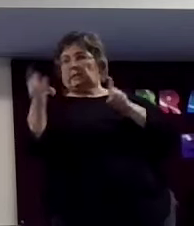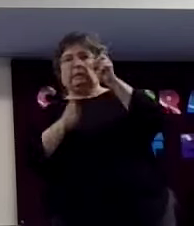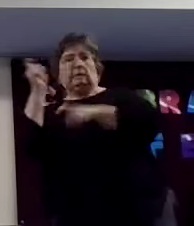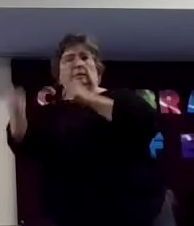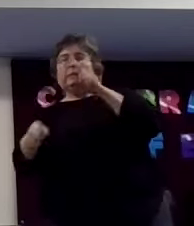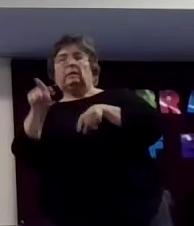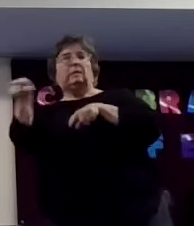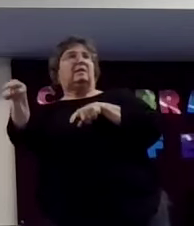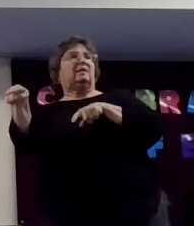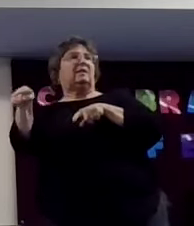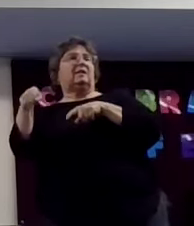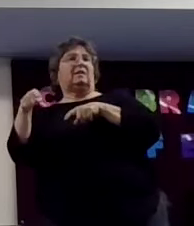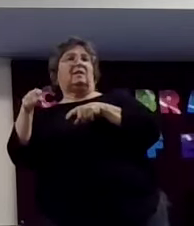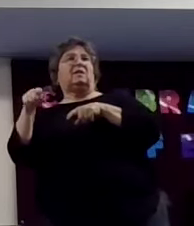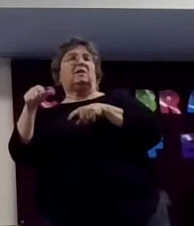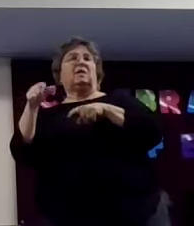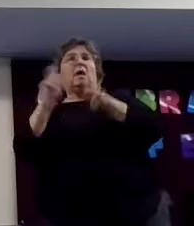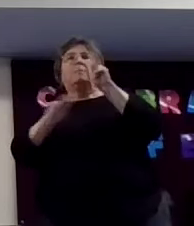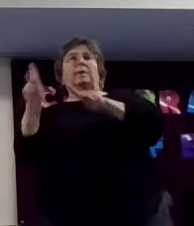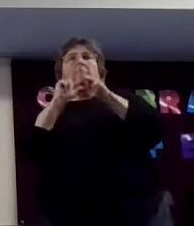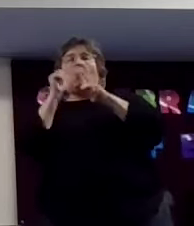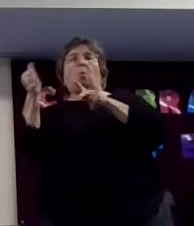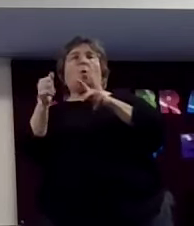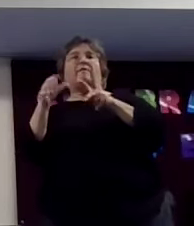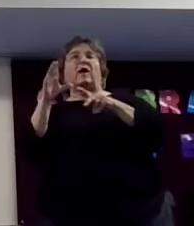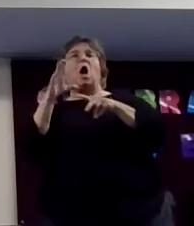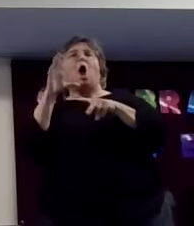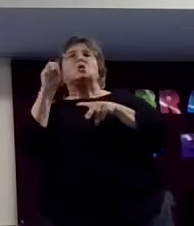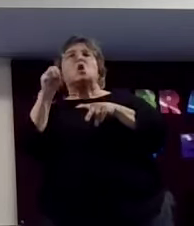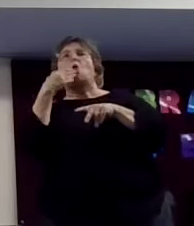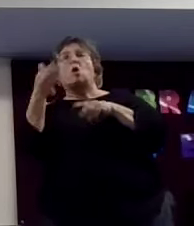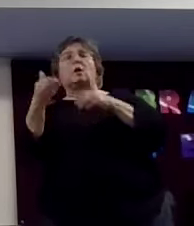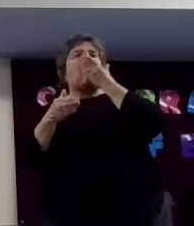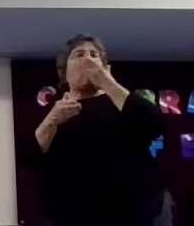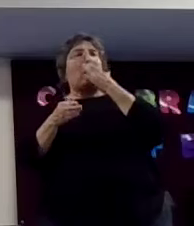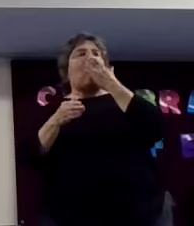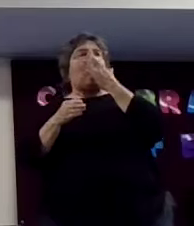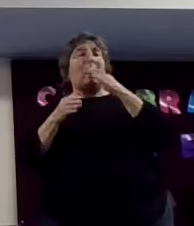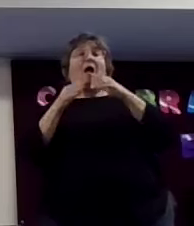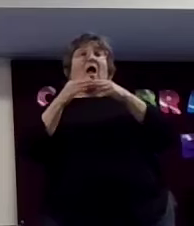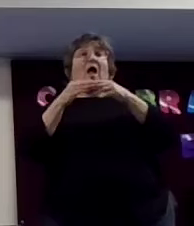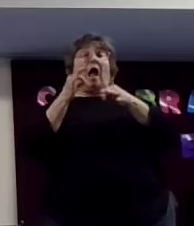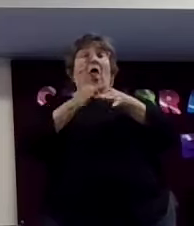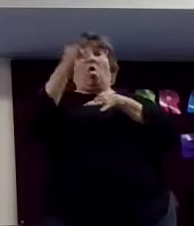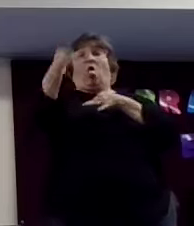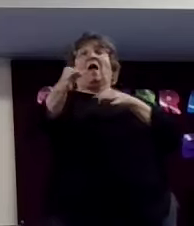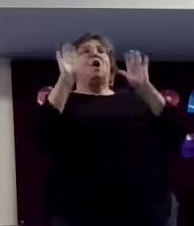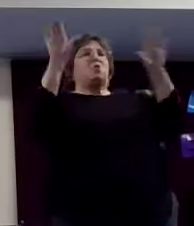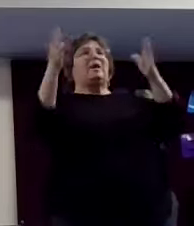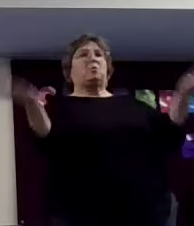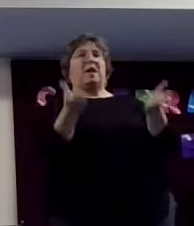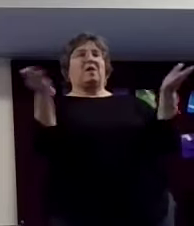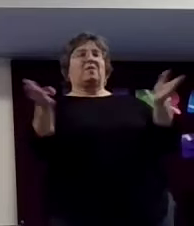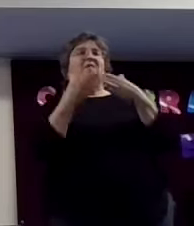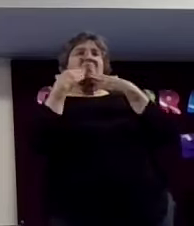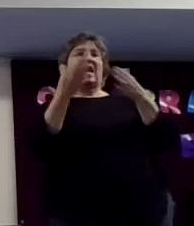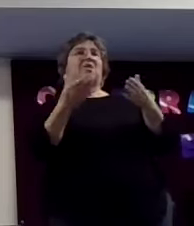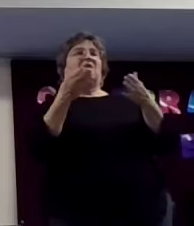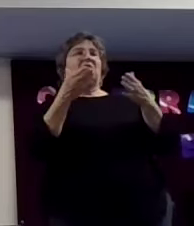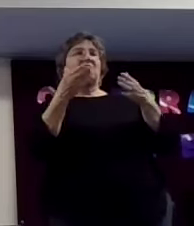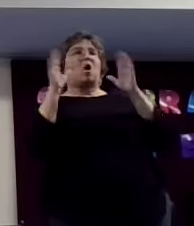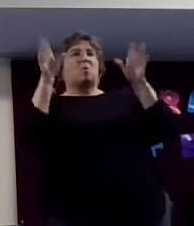in the pockets of folks who are up to no good. I've overextended my stay, but it was great to be here. Thanks